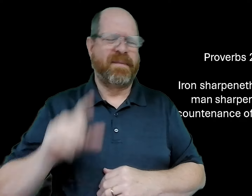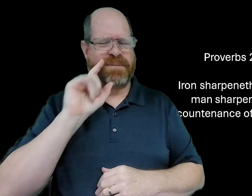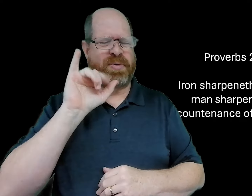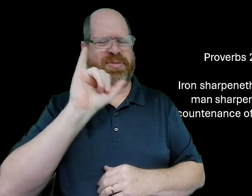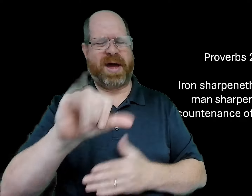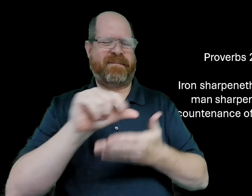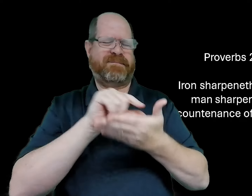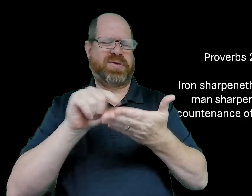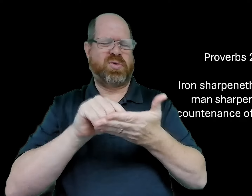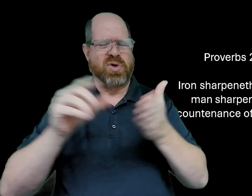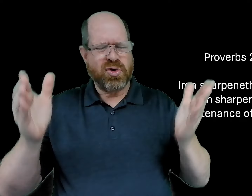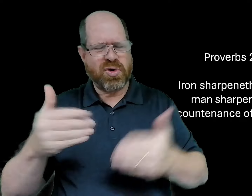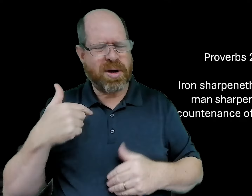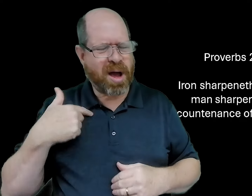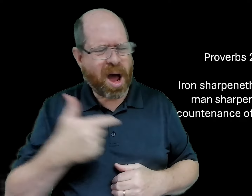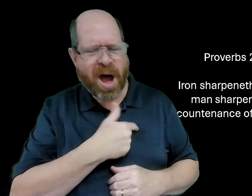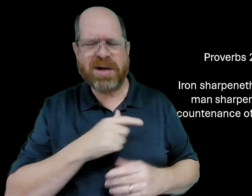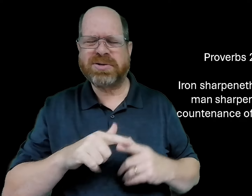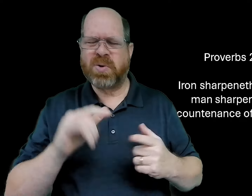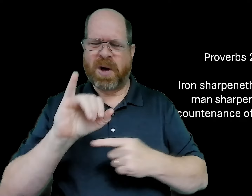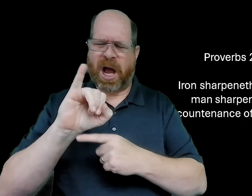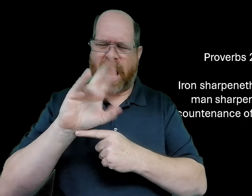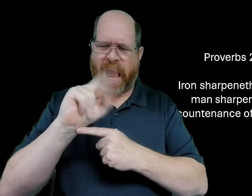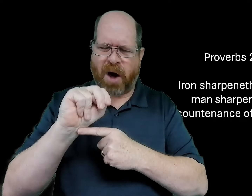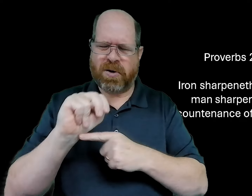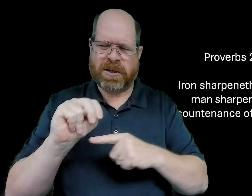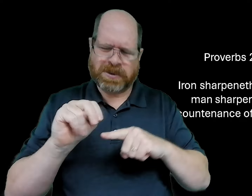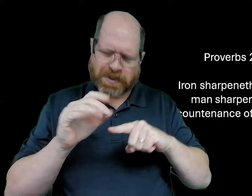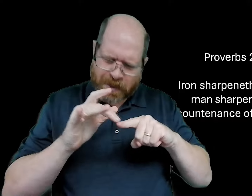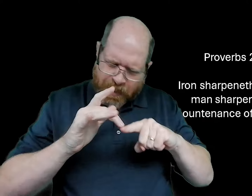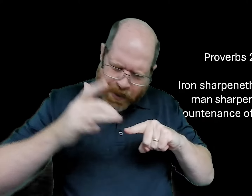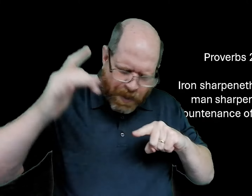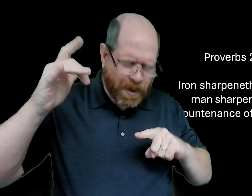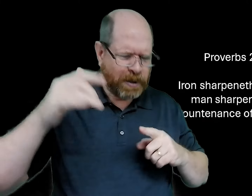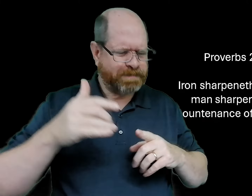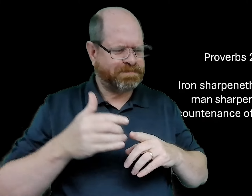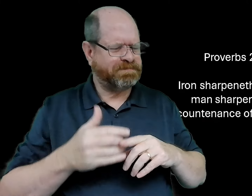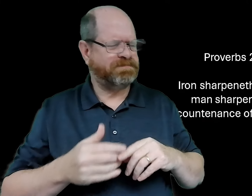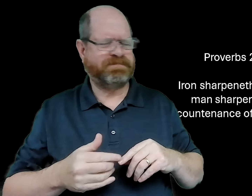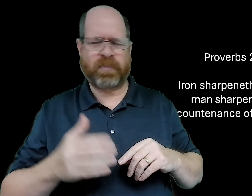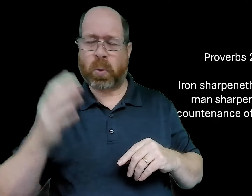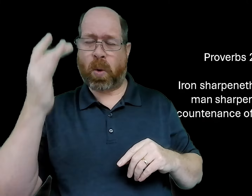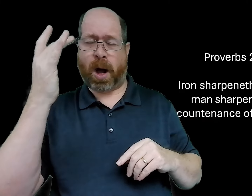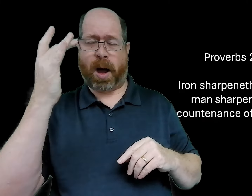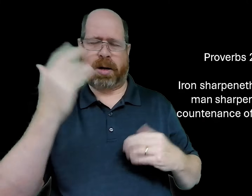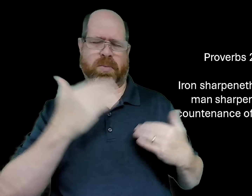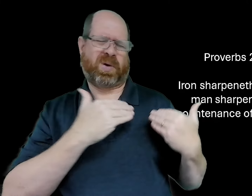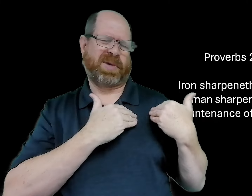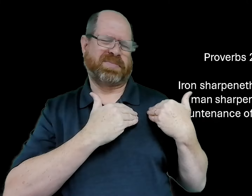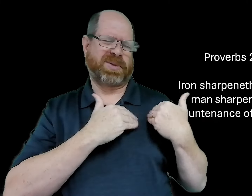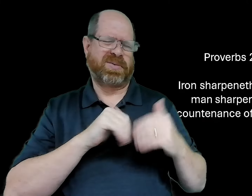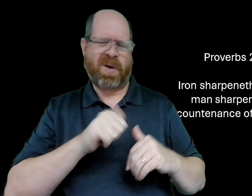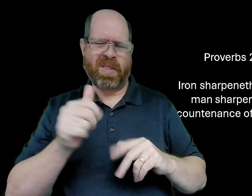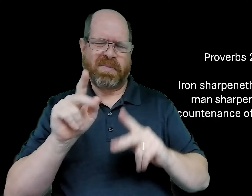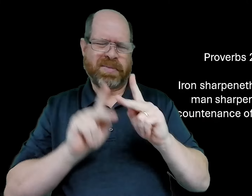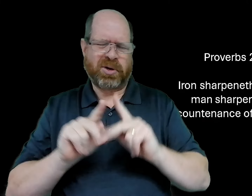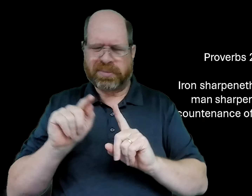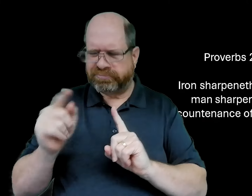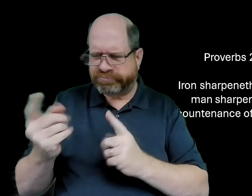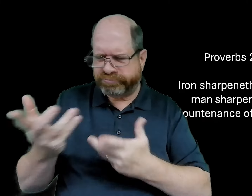thank you, Lord, for the scripture. You encourage us that iron sharpens iron. We have accountability to